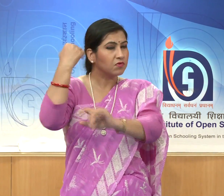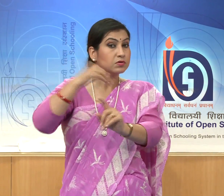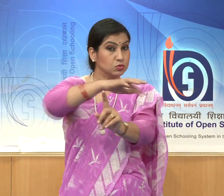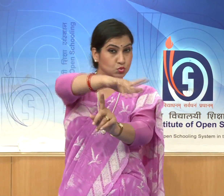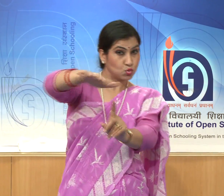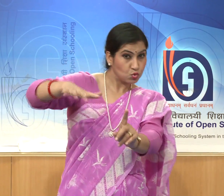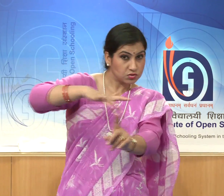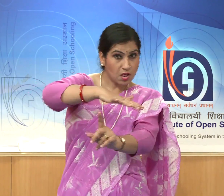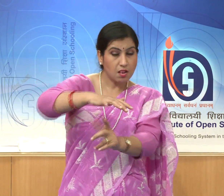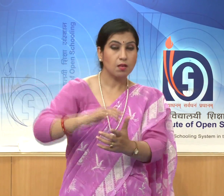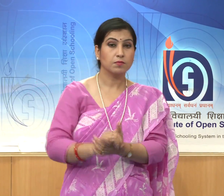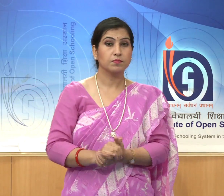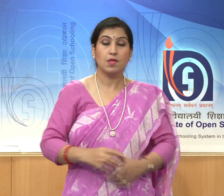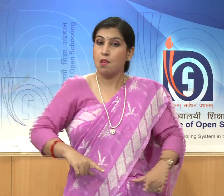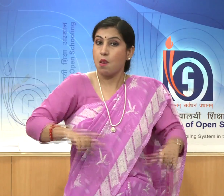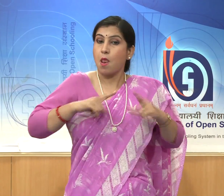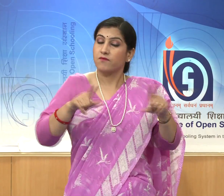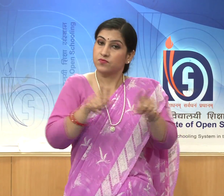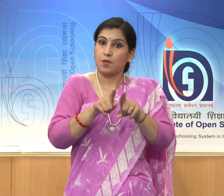social life as well.